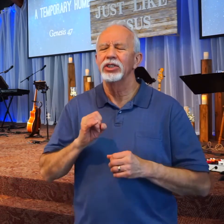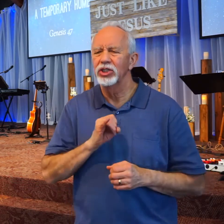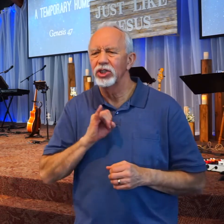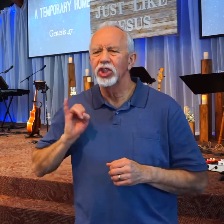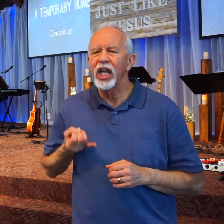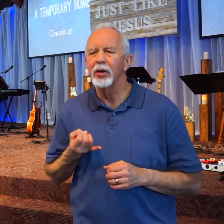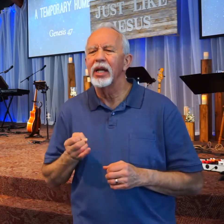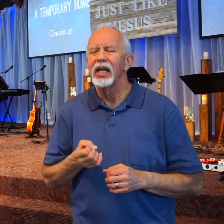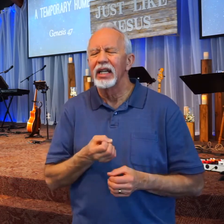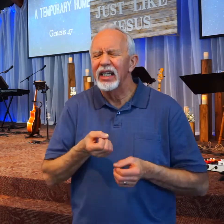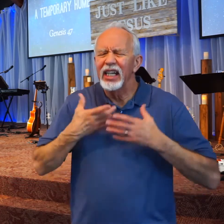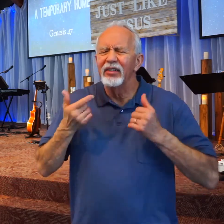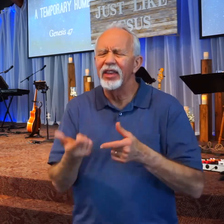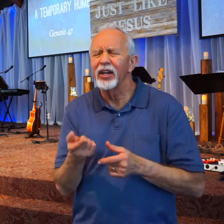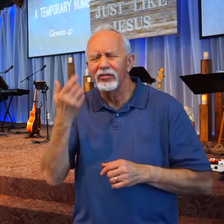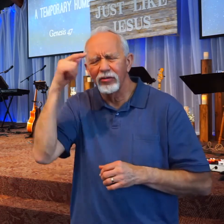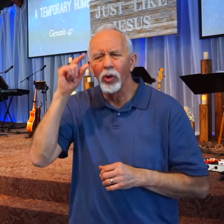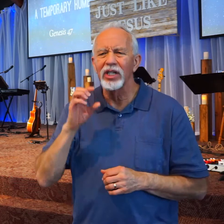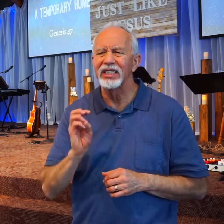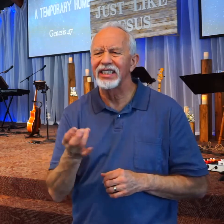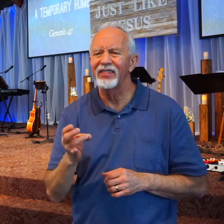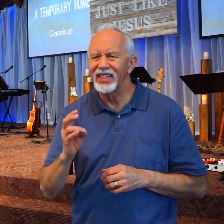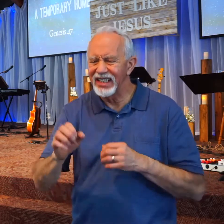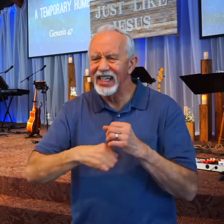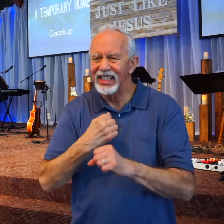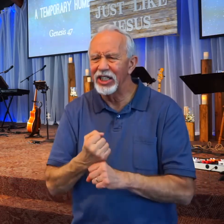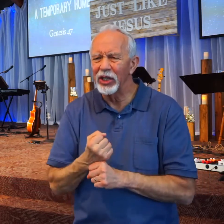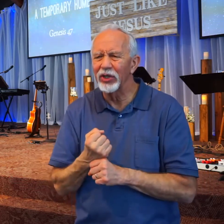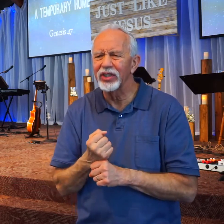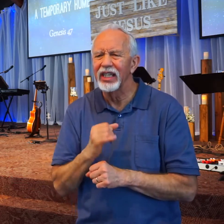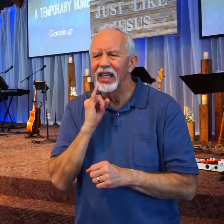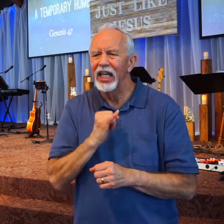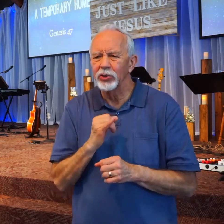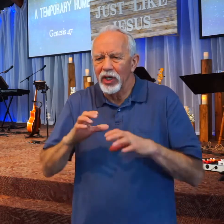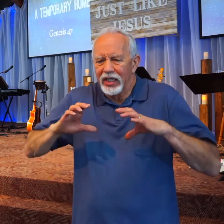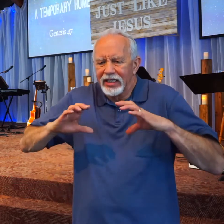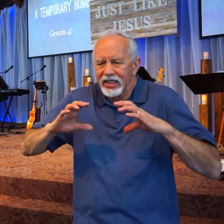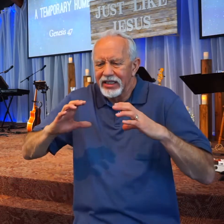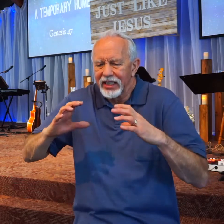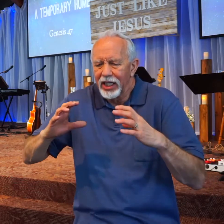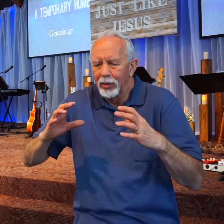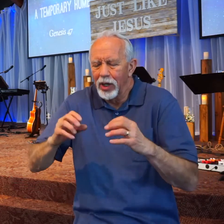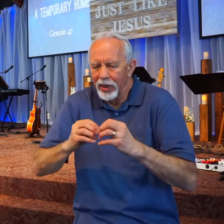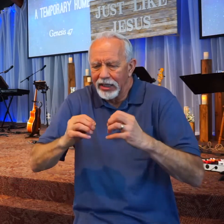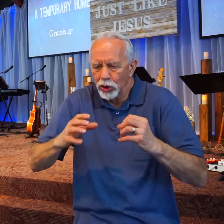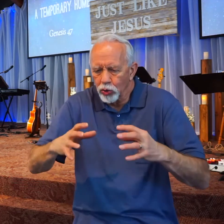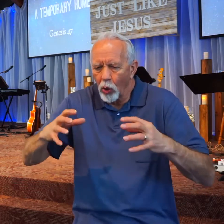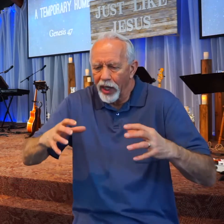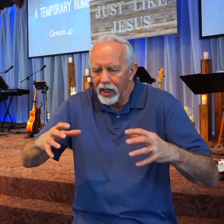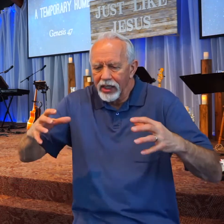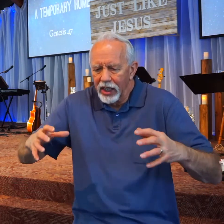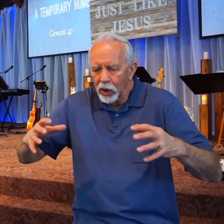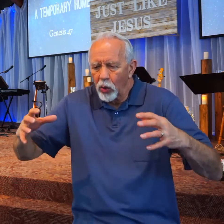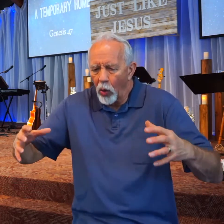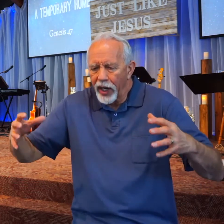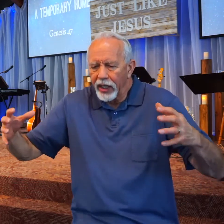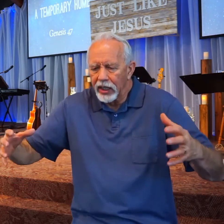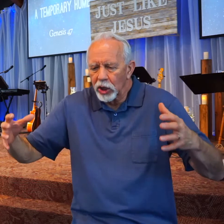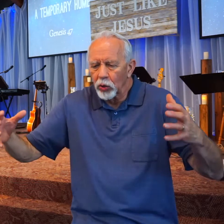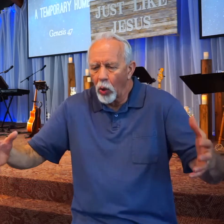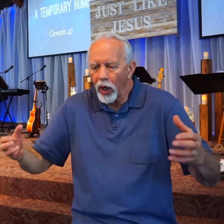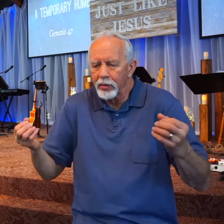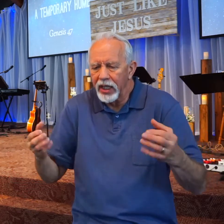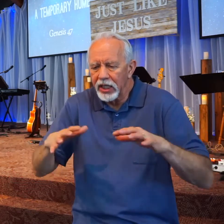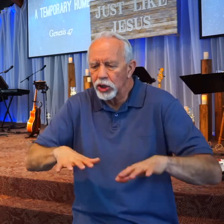17 years. And it's like Israel is in this little bubble and they are growing and expanding and God's protecting them. It's like he has them in